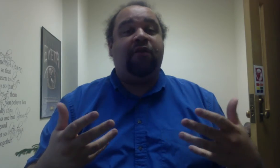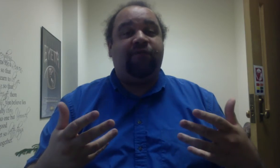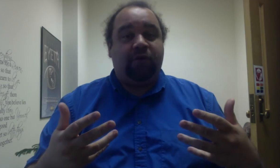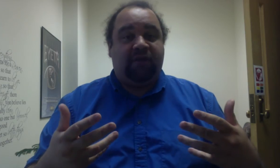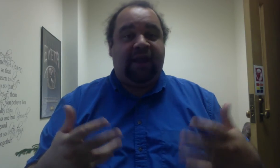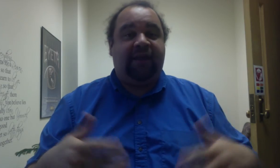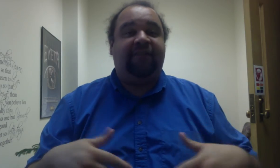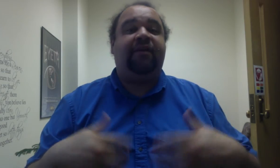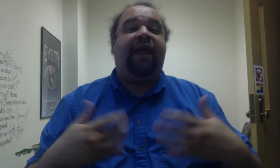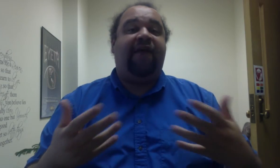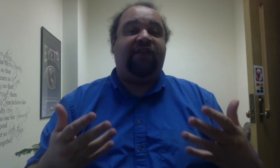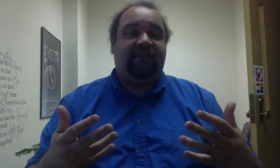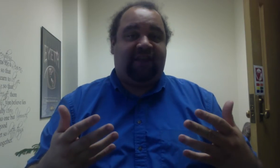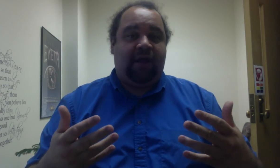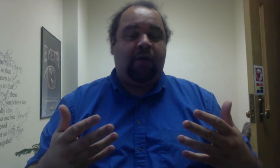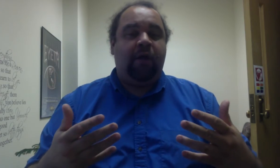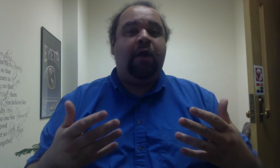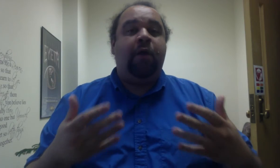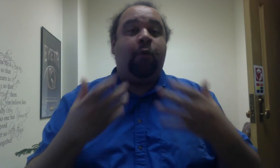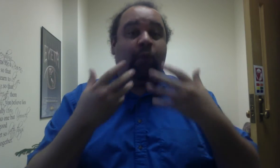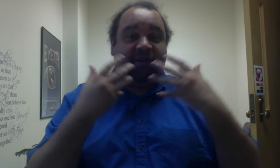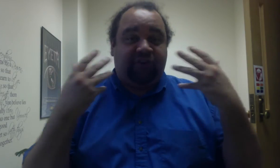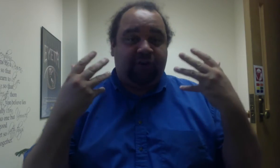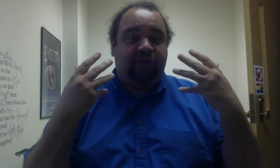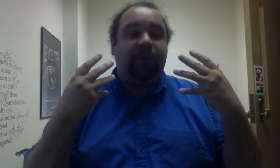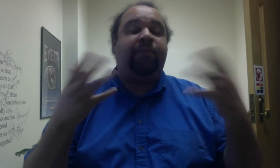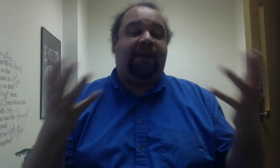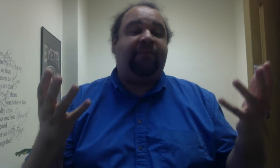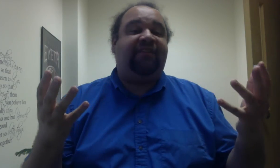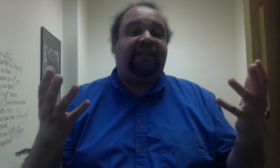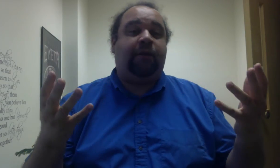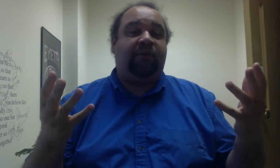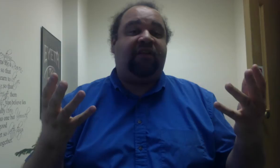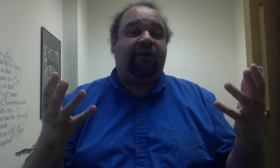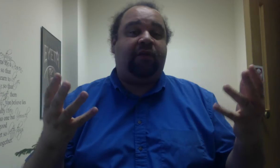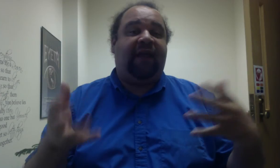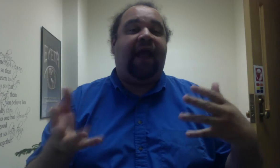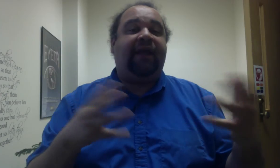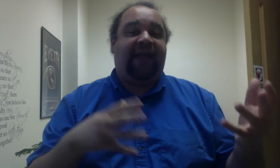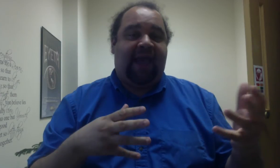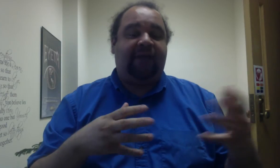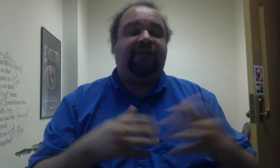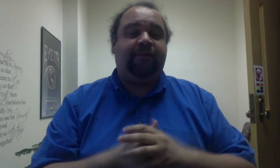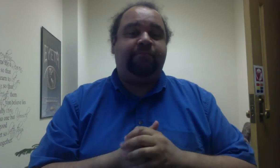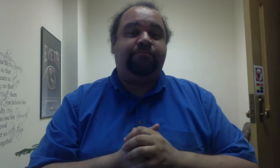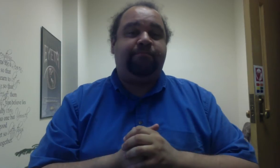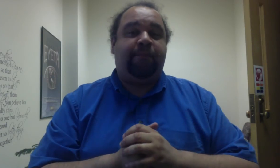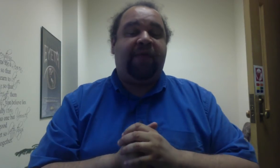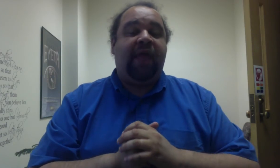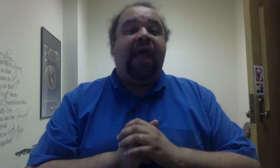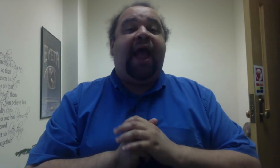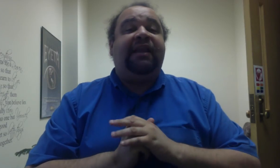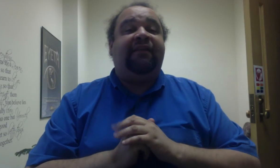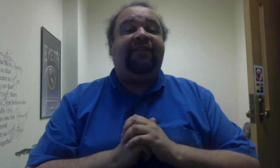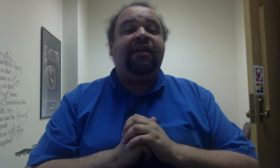four legs, having a tail, whiskers. We would be able to see that it was clearly a cat. And then